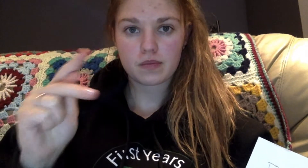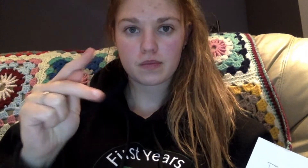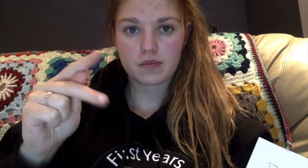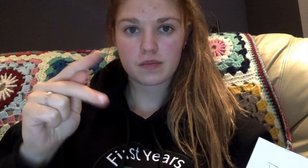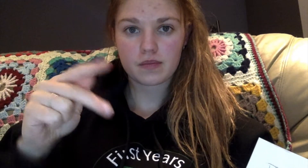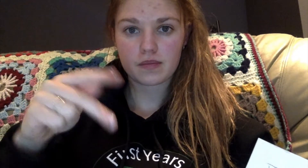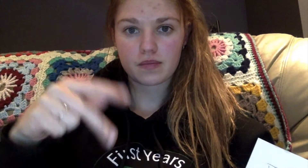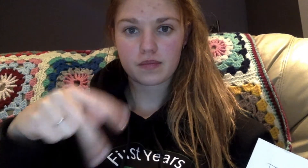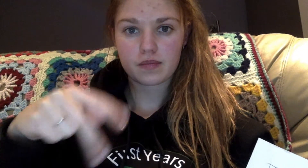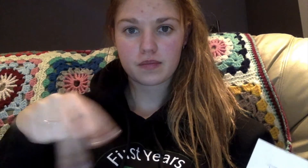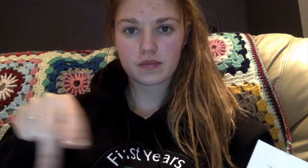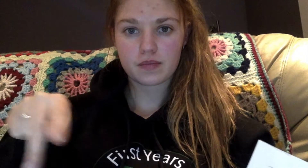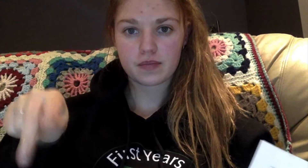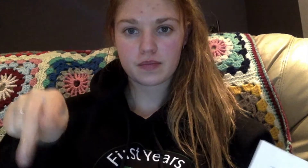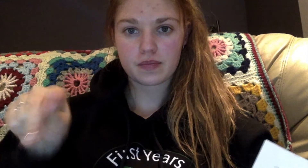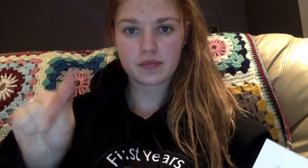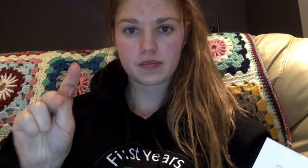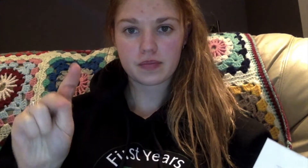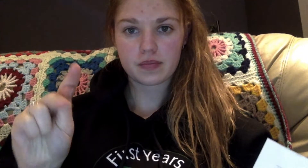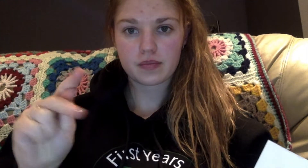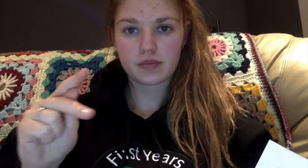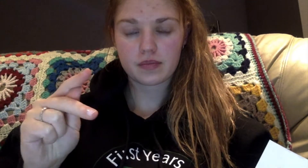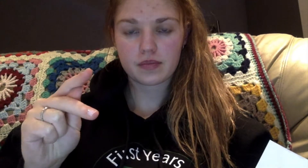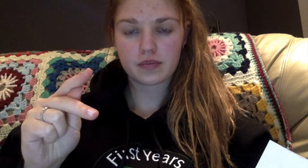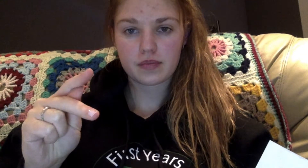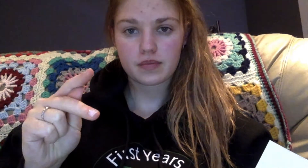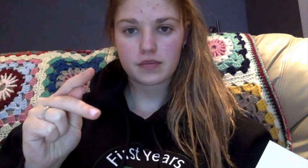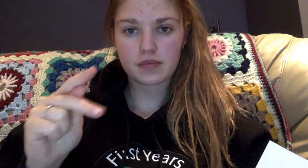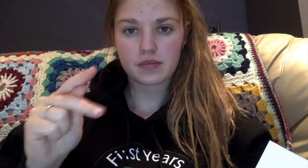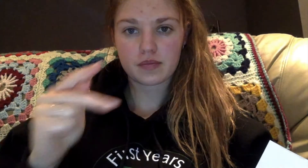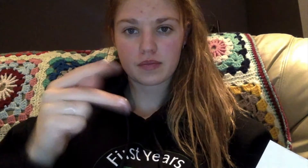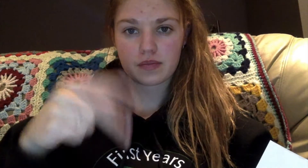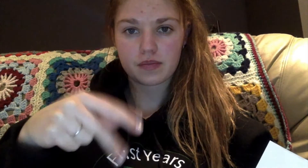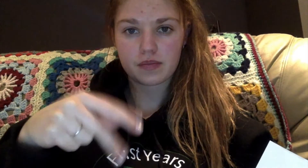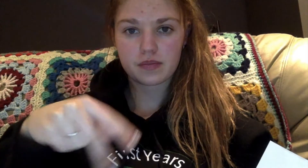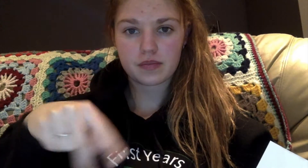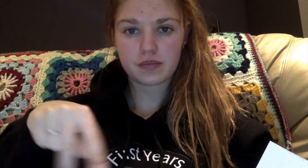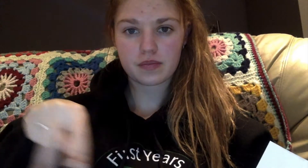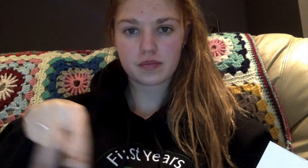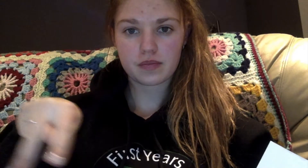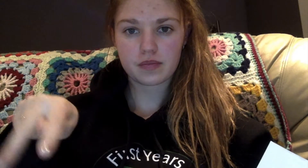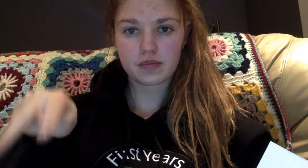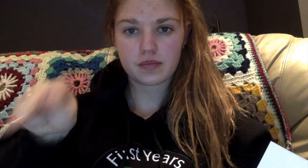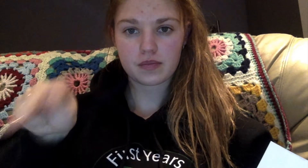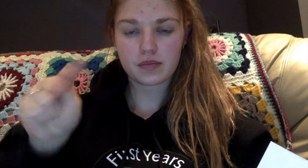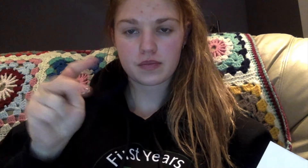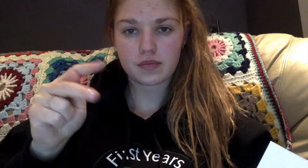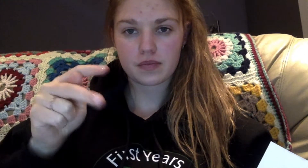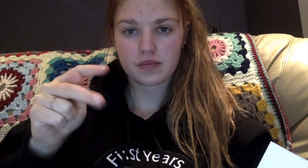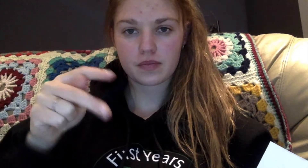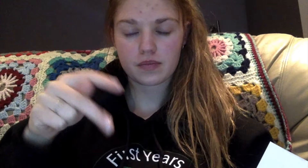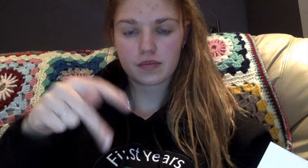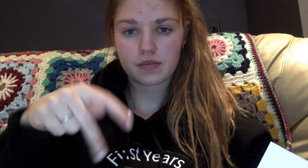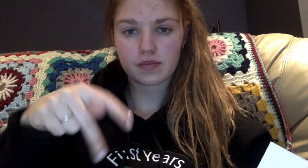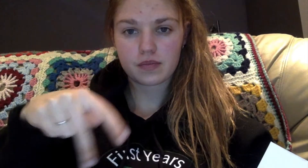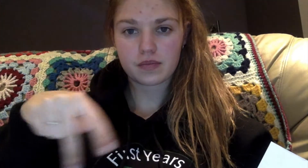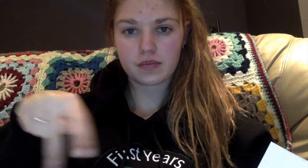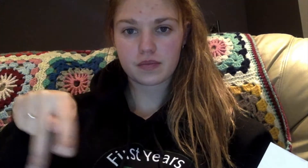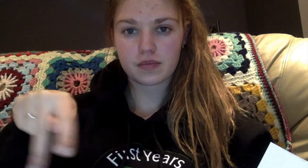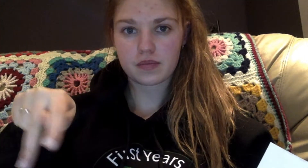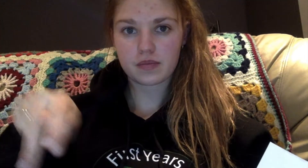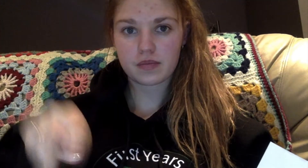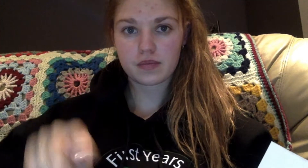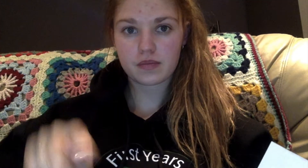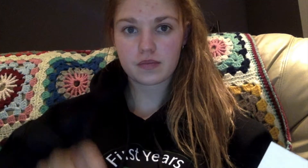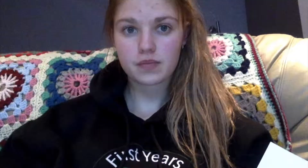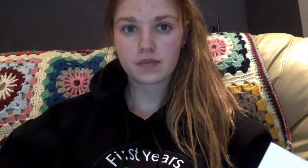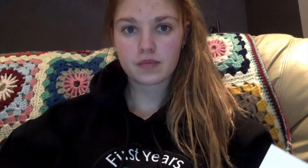to